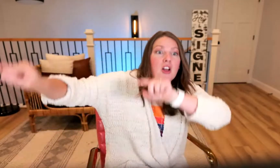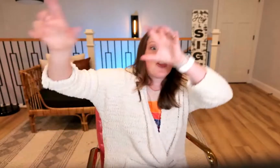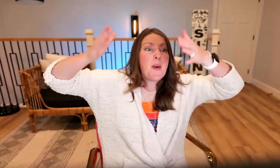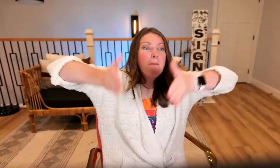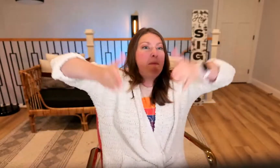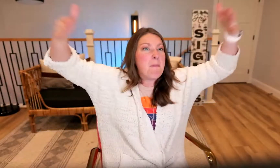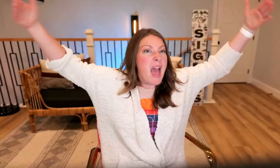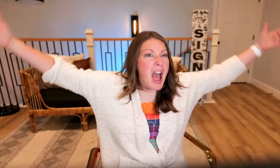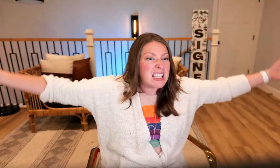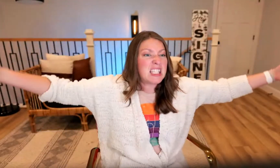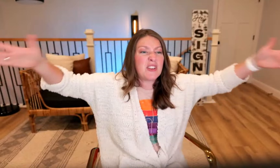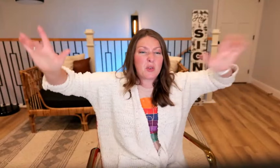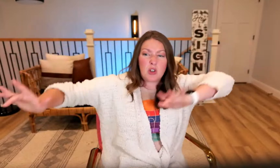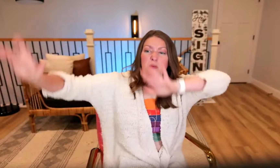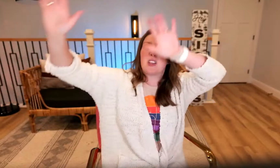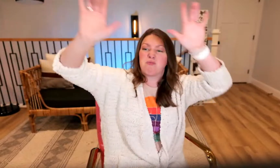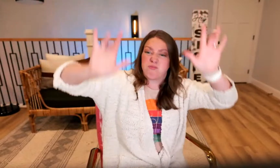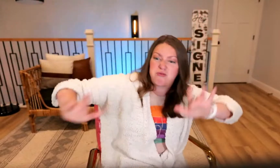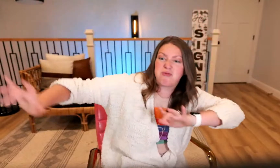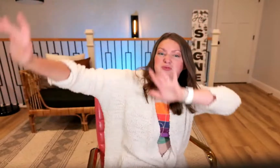the massive rooms of,